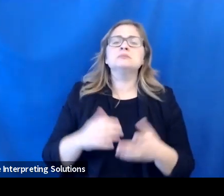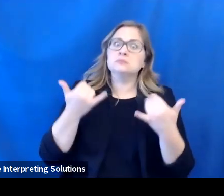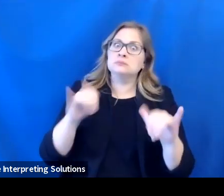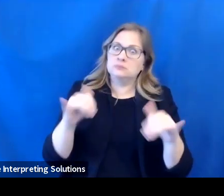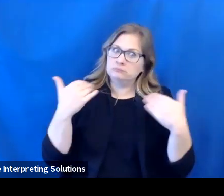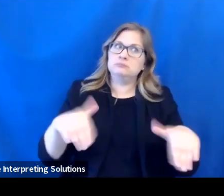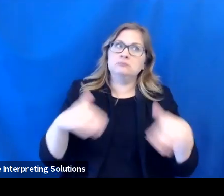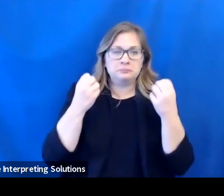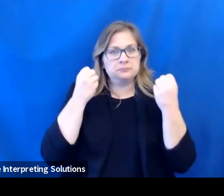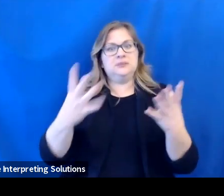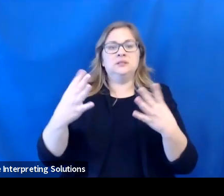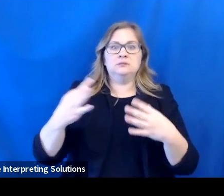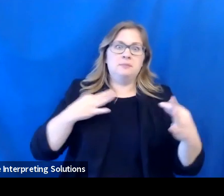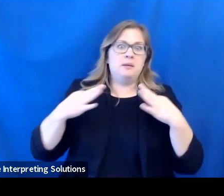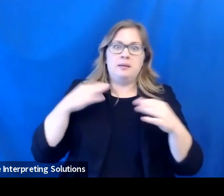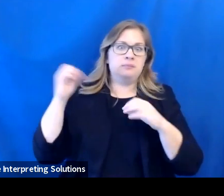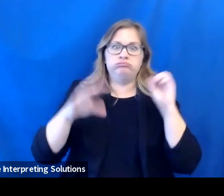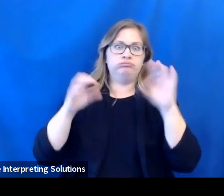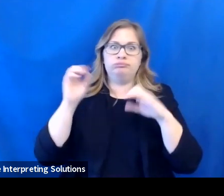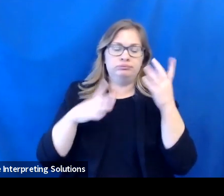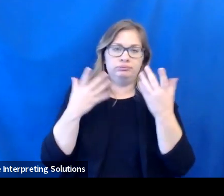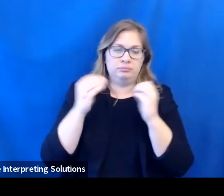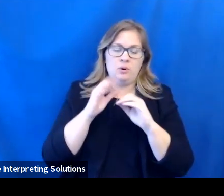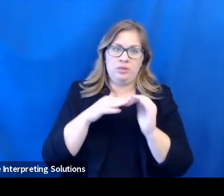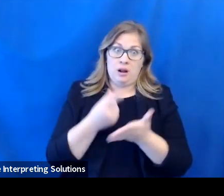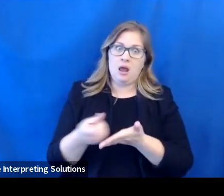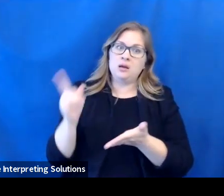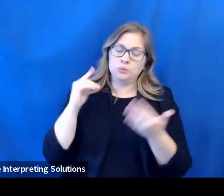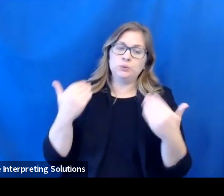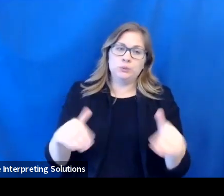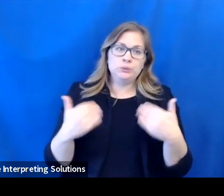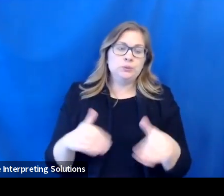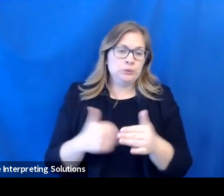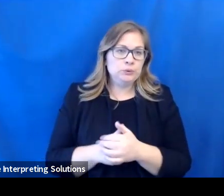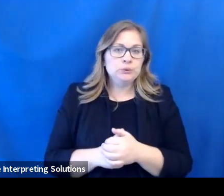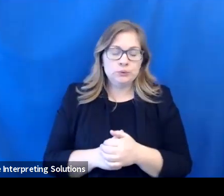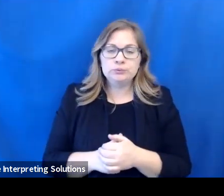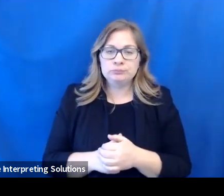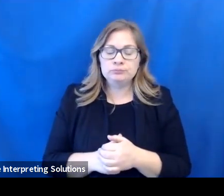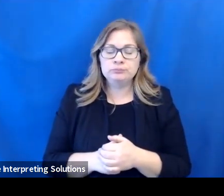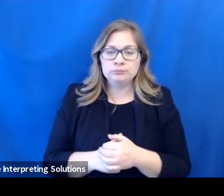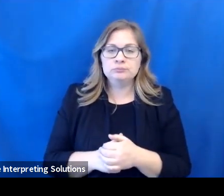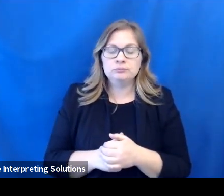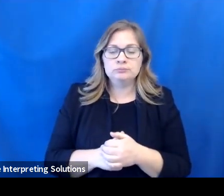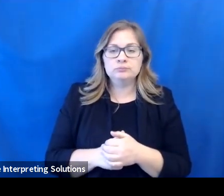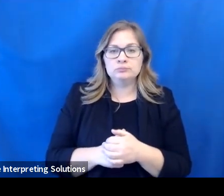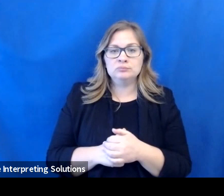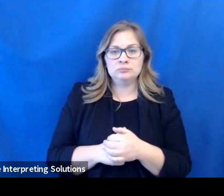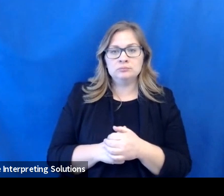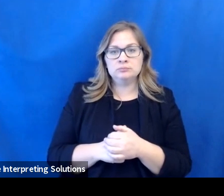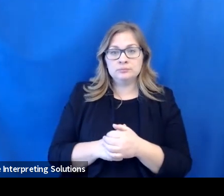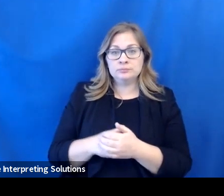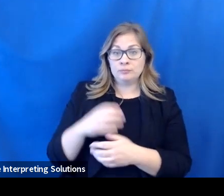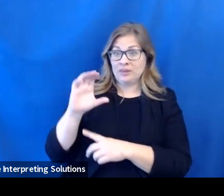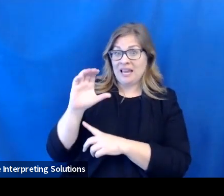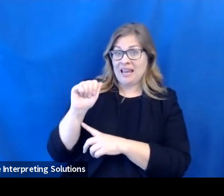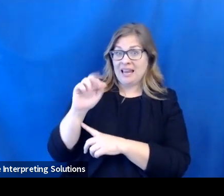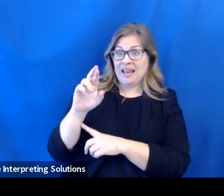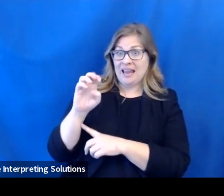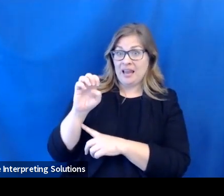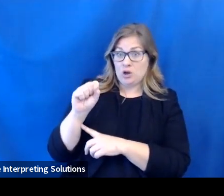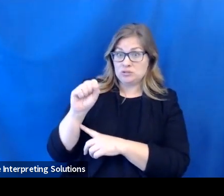week. And we wanted to provide some clarification around the CARES Act $600 top-off payment, because we're just getting a lot of